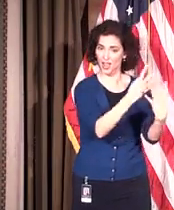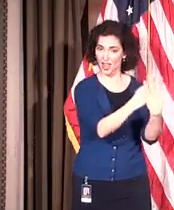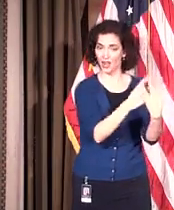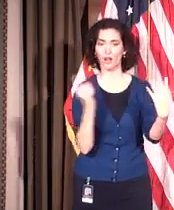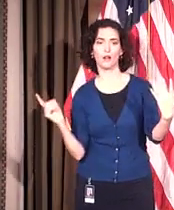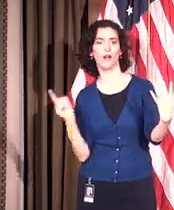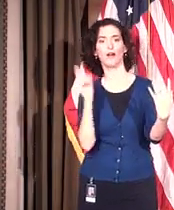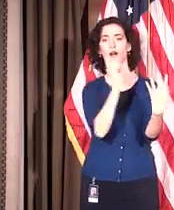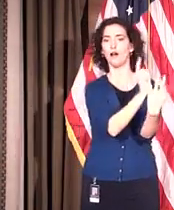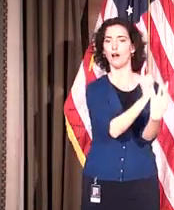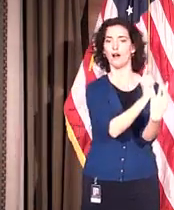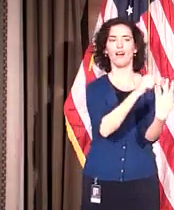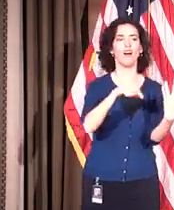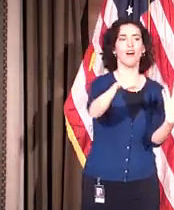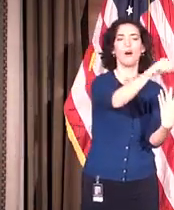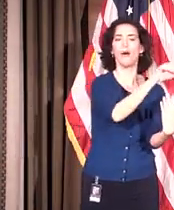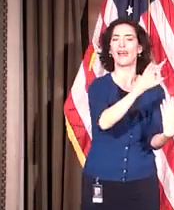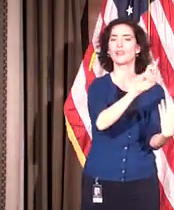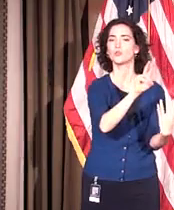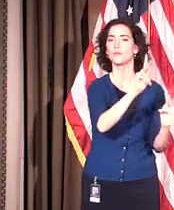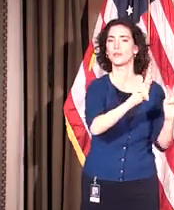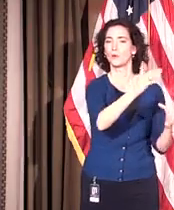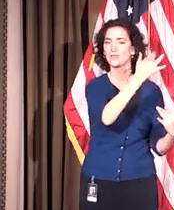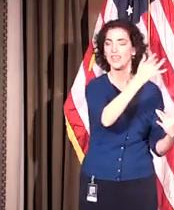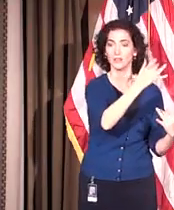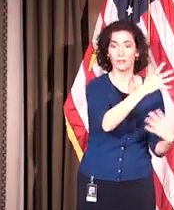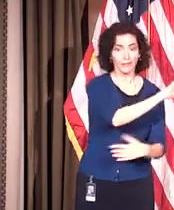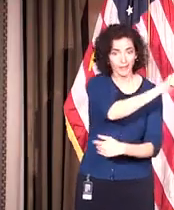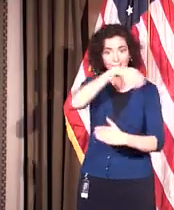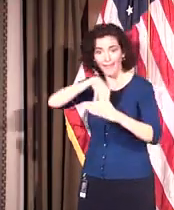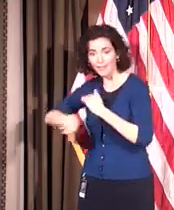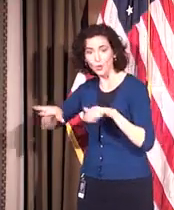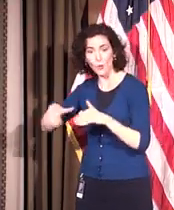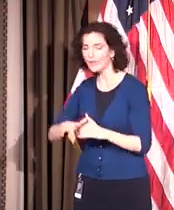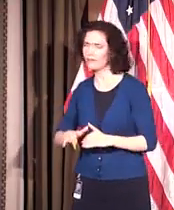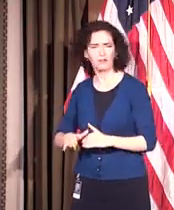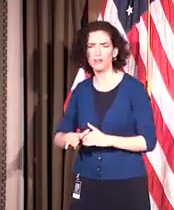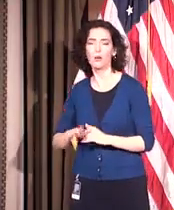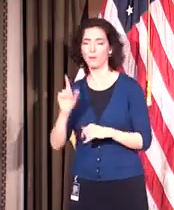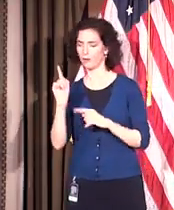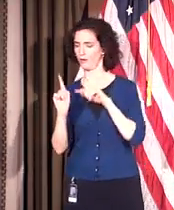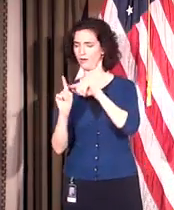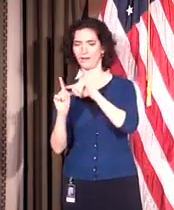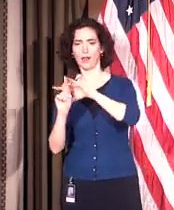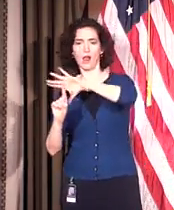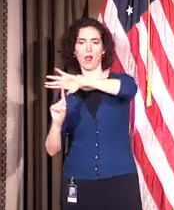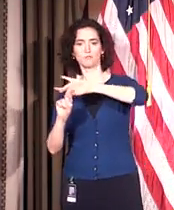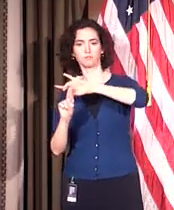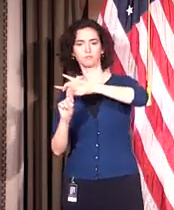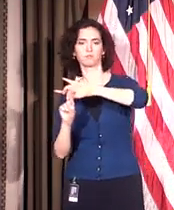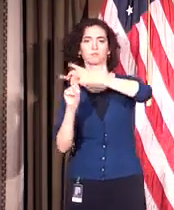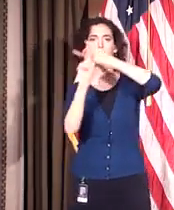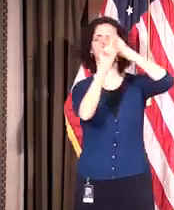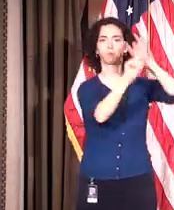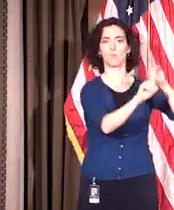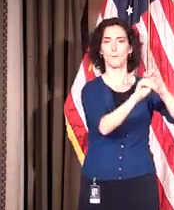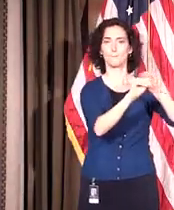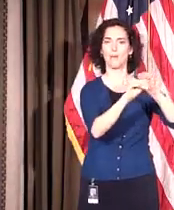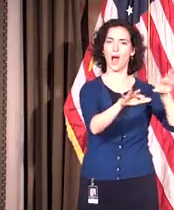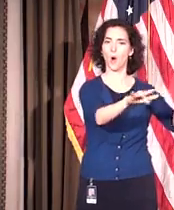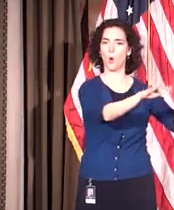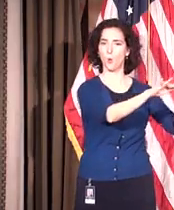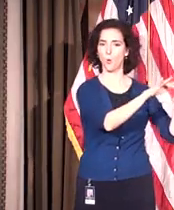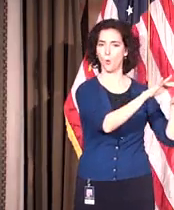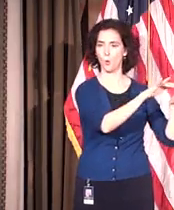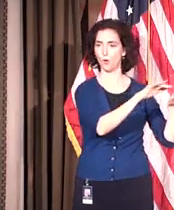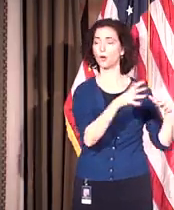cases of people who weren't even at the wedding. The reason I say this is everything we do in COVID